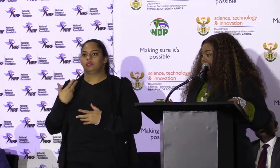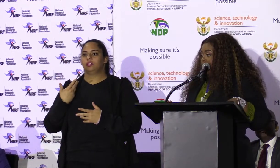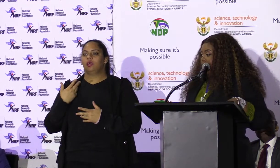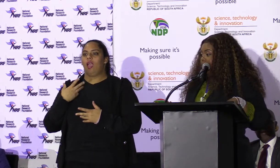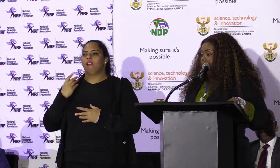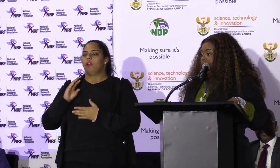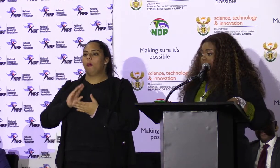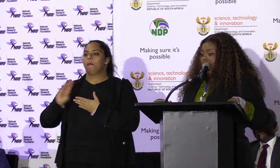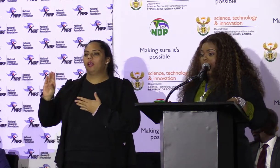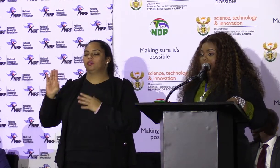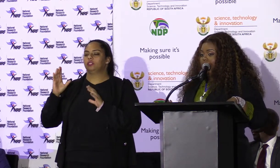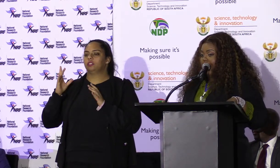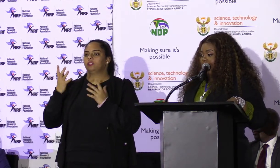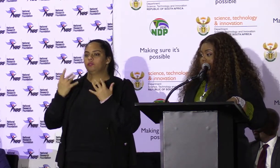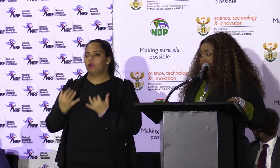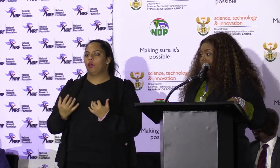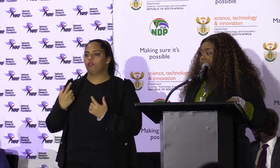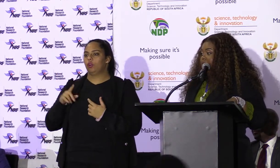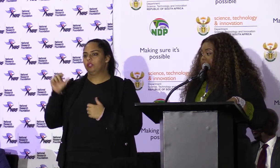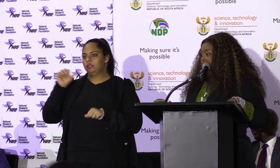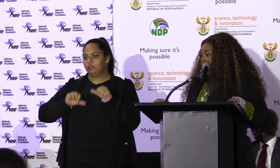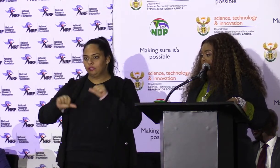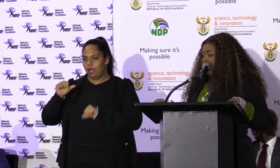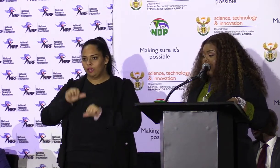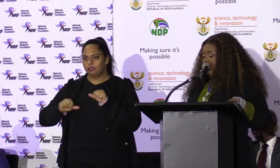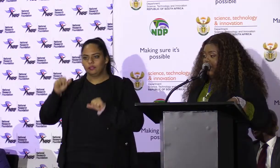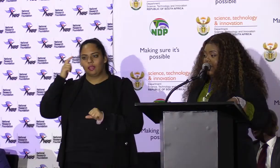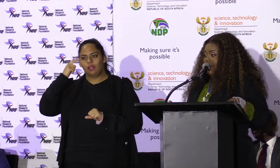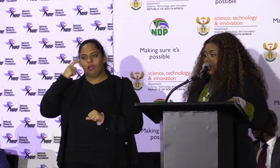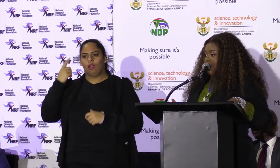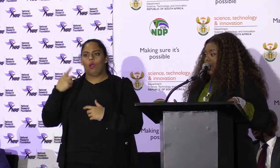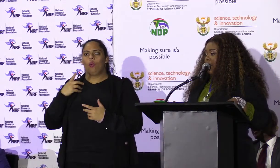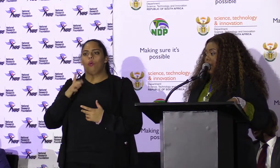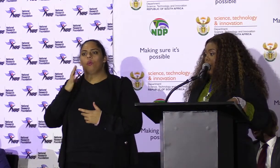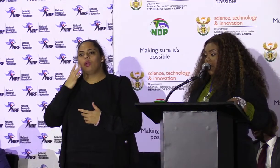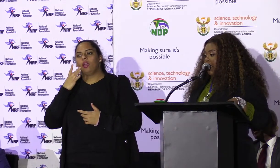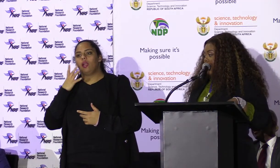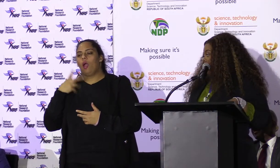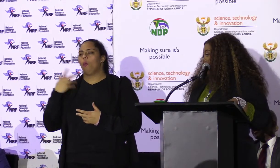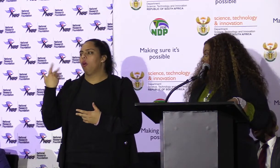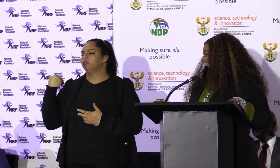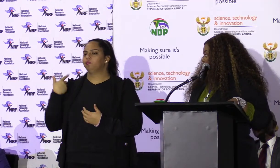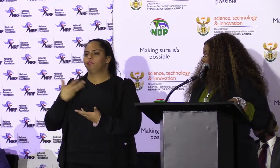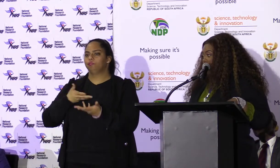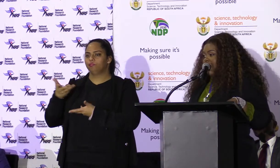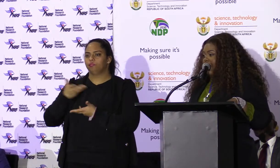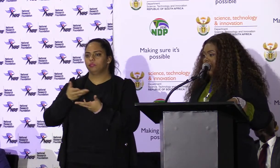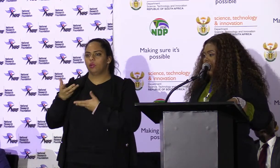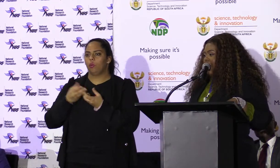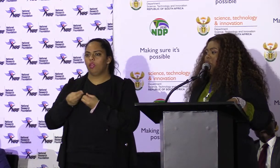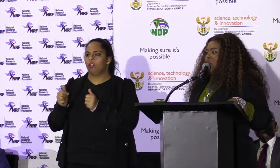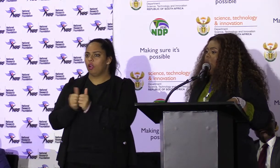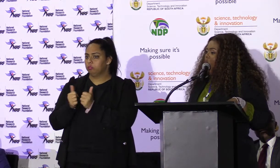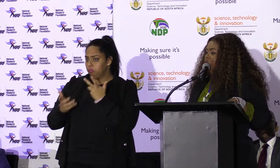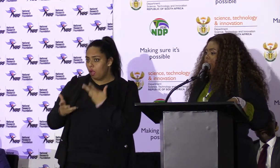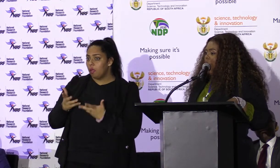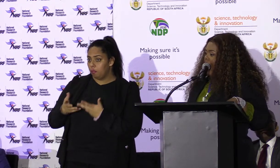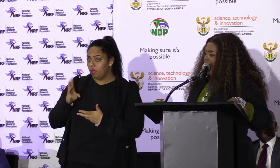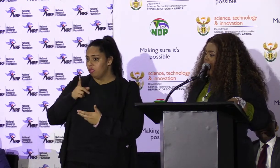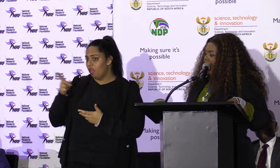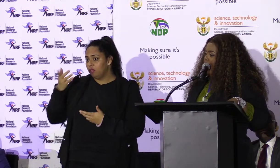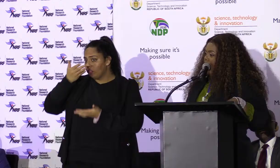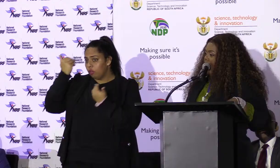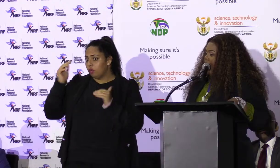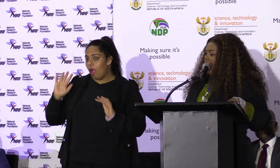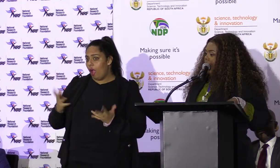budget vote for science. And when I was conversing with one of the colleagues, they said maybe they don't know how